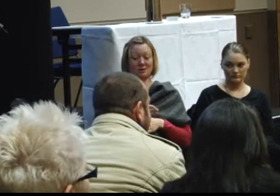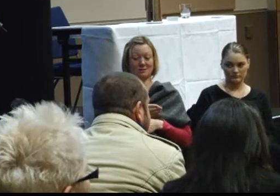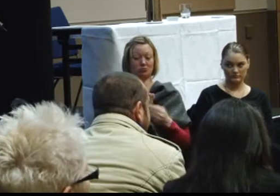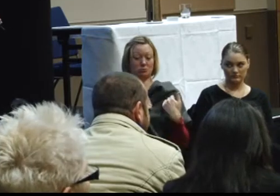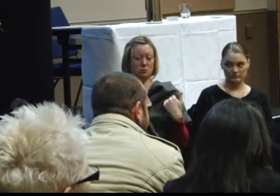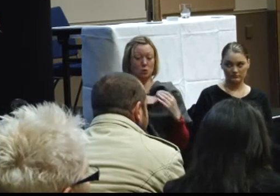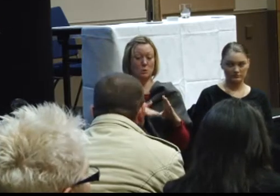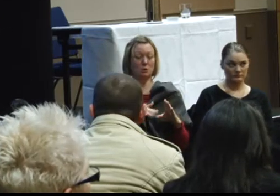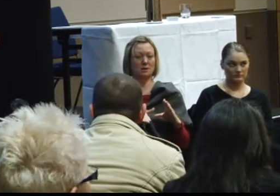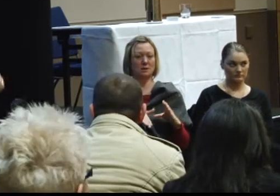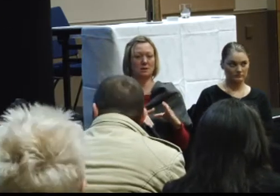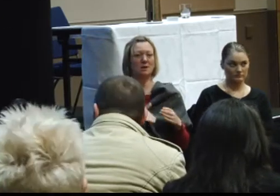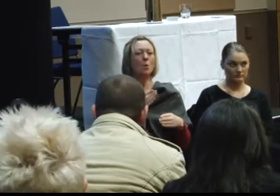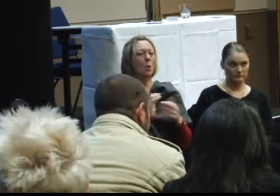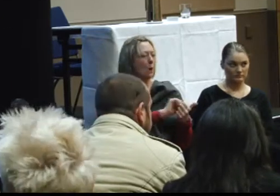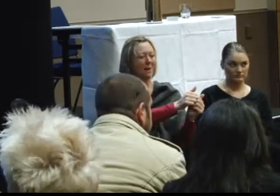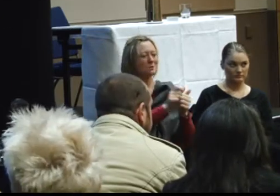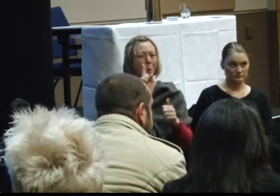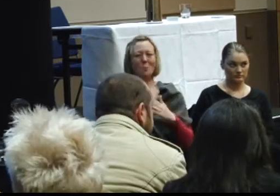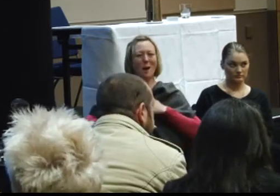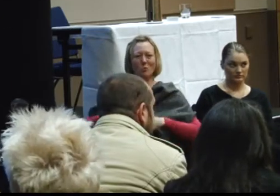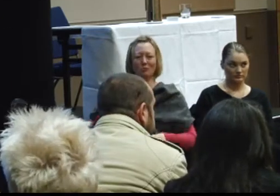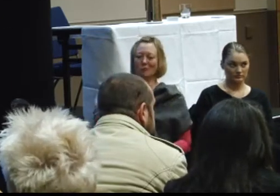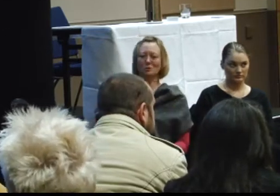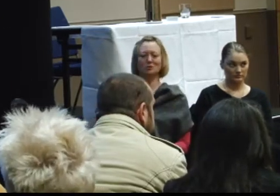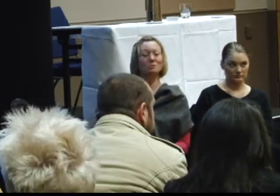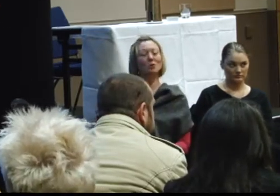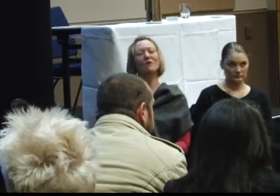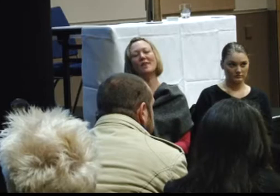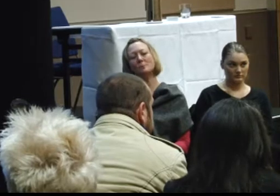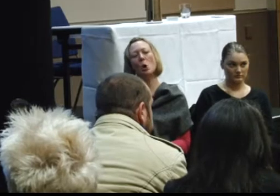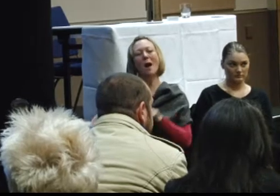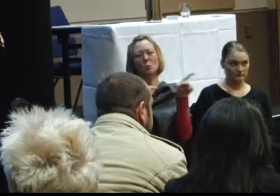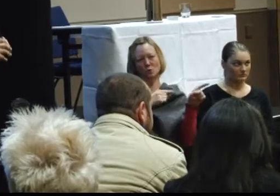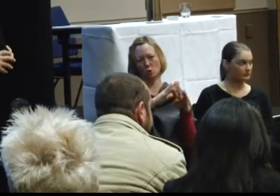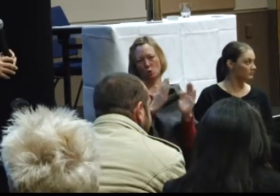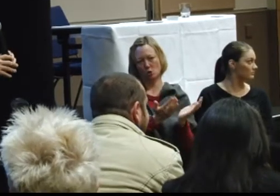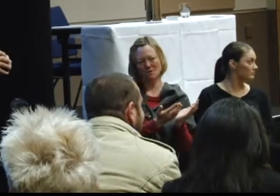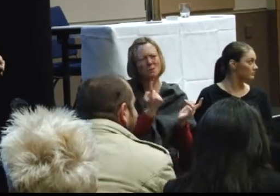You know, workmates aren't going to put up with nonsense, and it's great to get them out into the real world. So there was someone over here who wanted to talk.